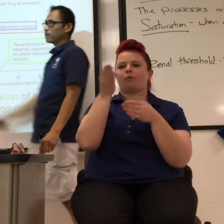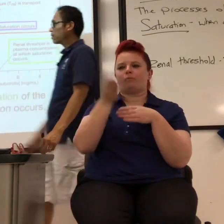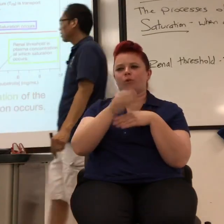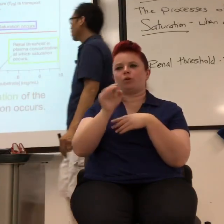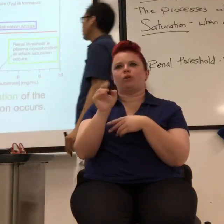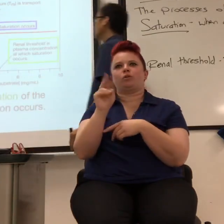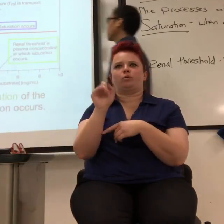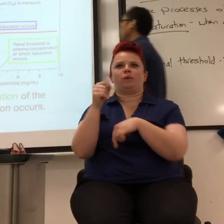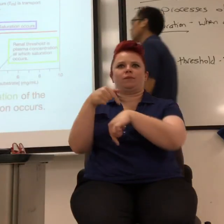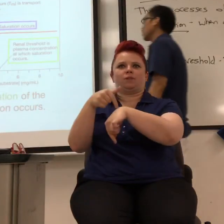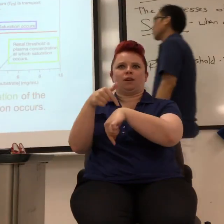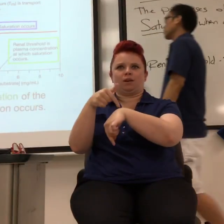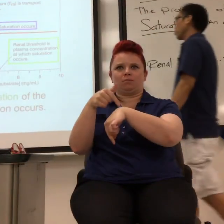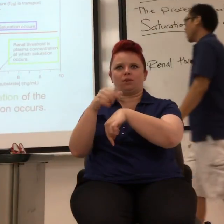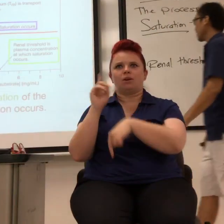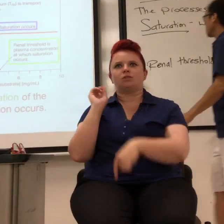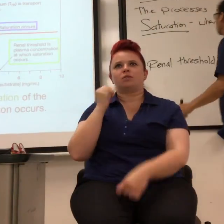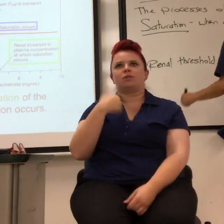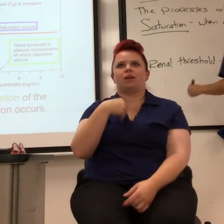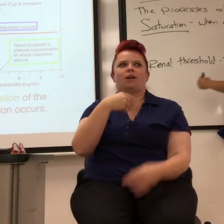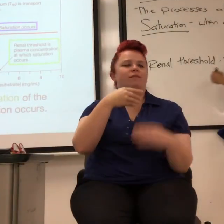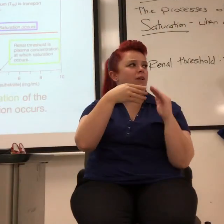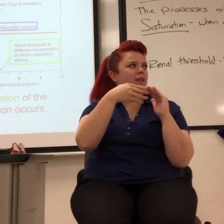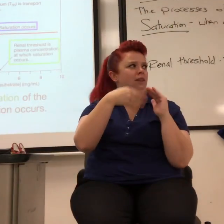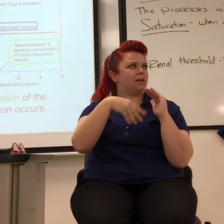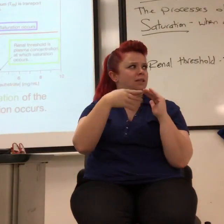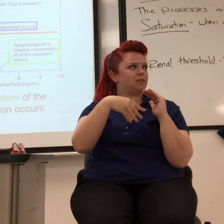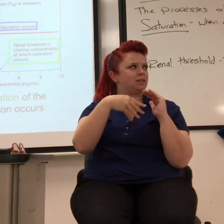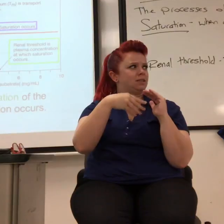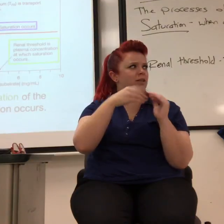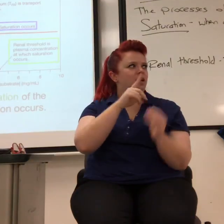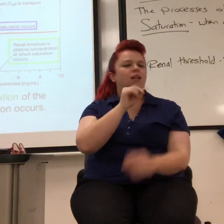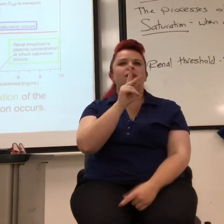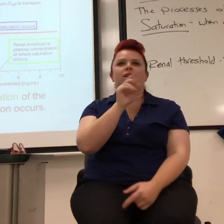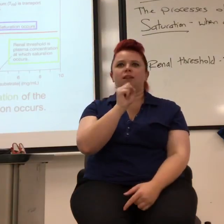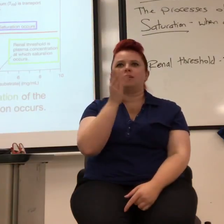per minute. It's a rate.